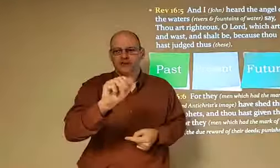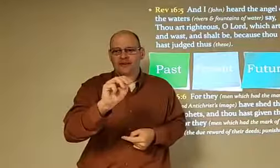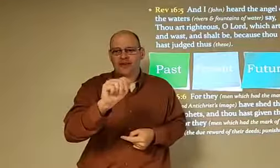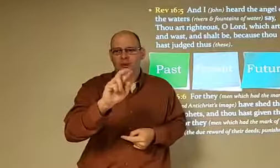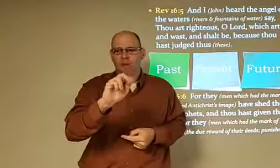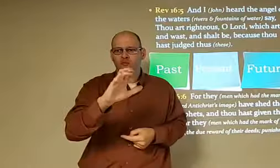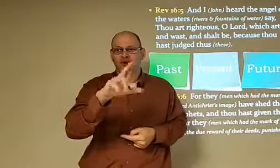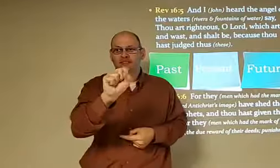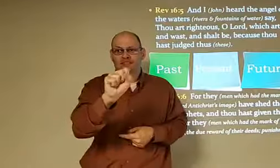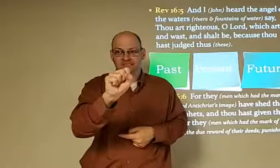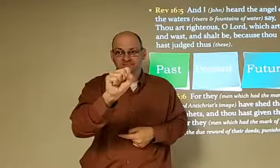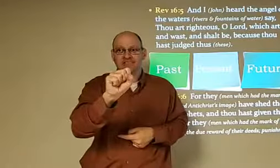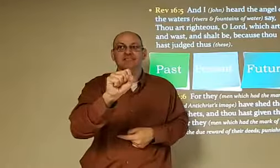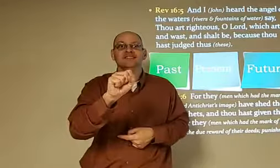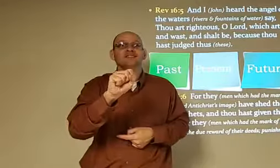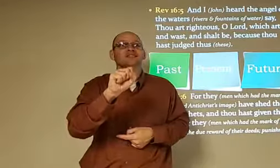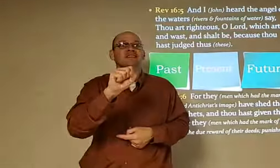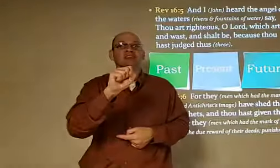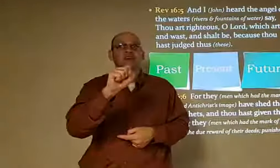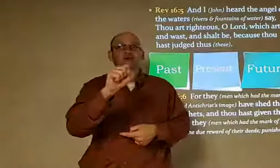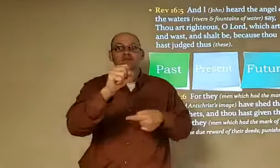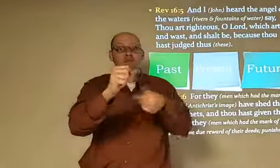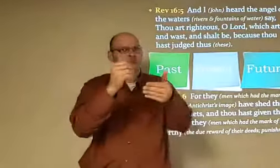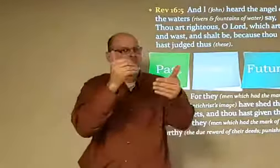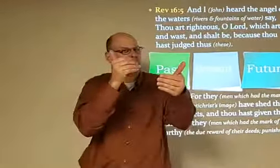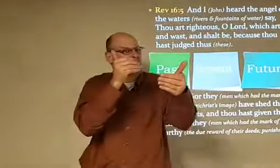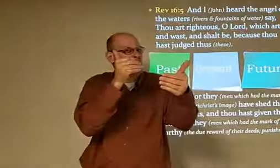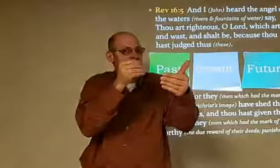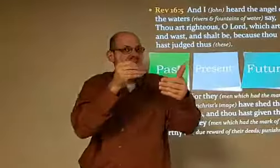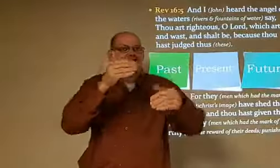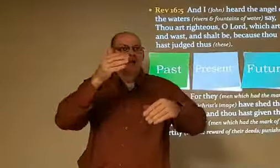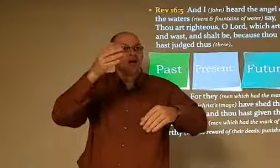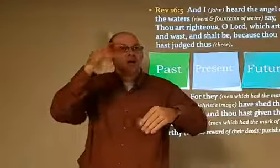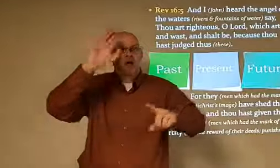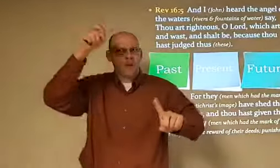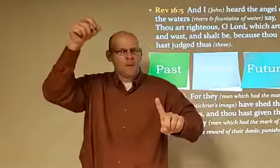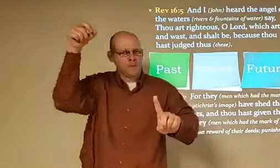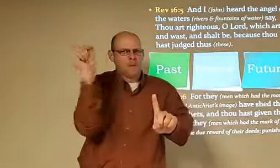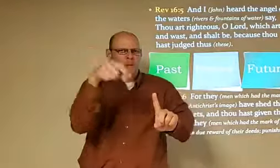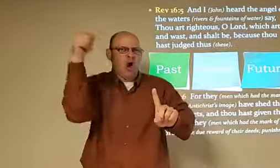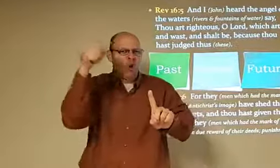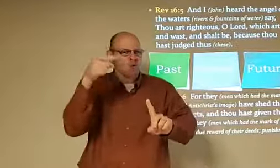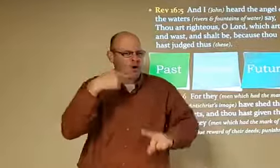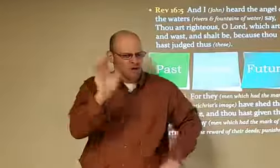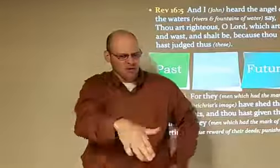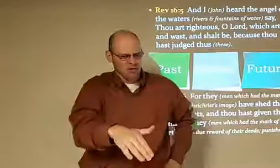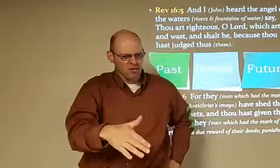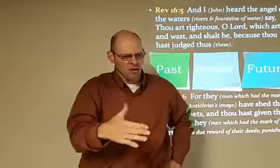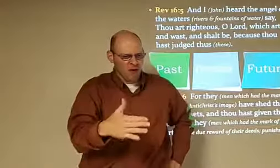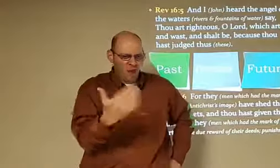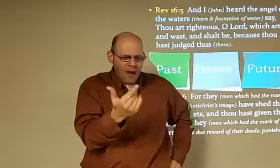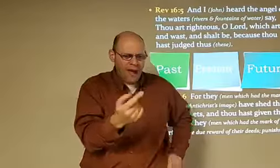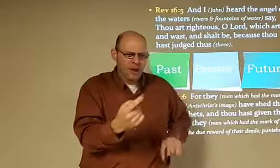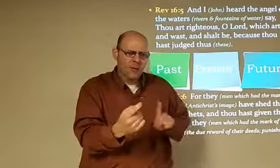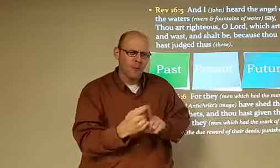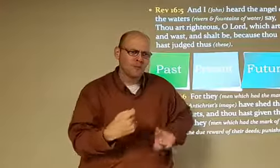suddenly, yes, he was on to Damascus. The closer he got, God struck him. Why